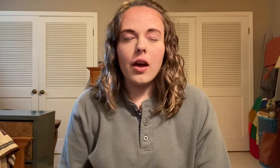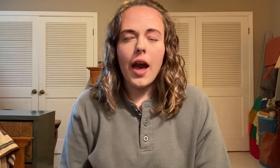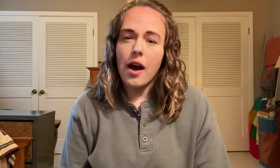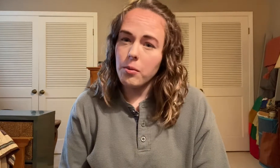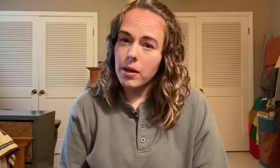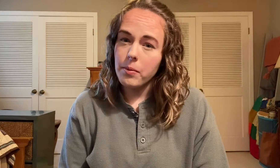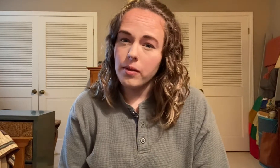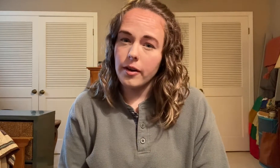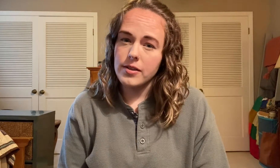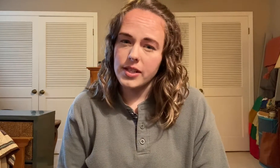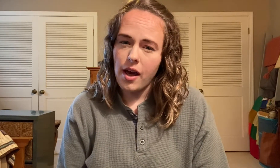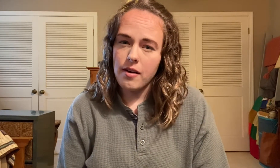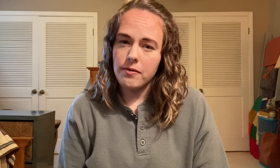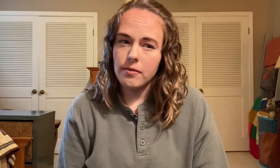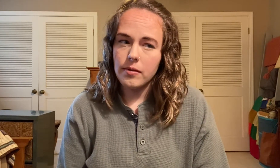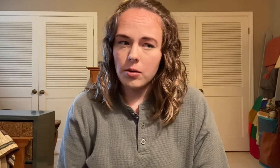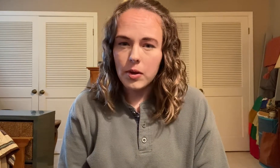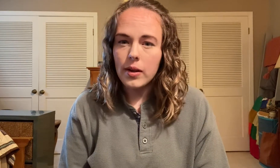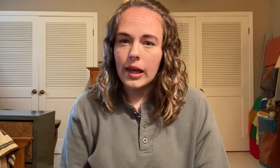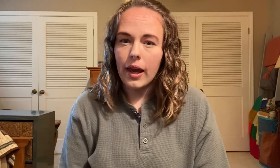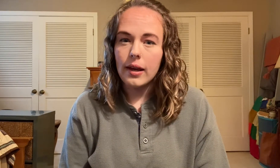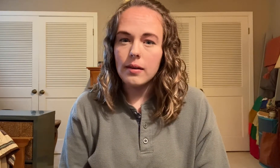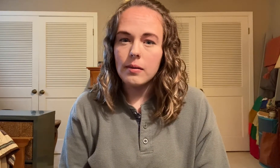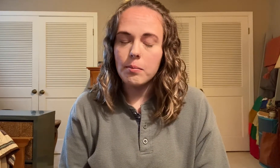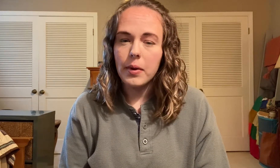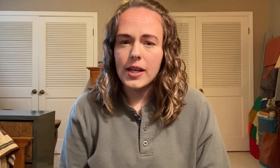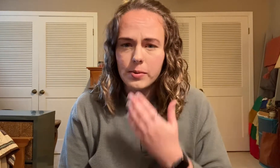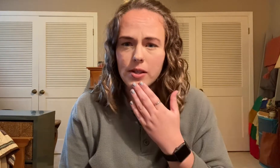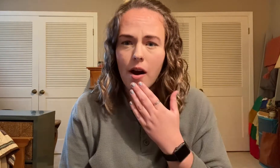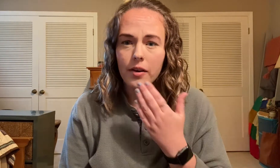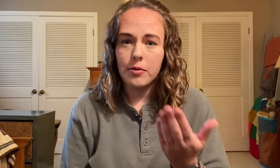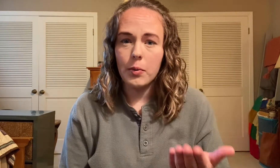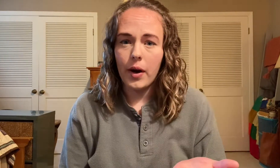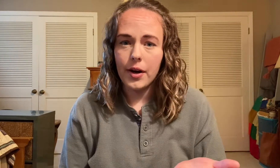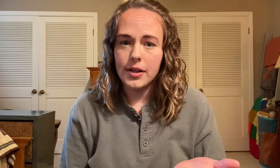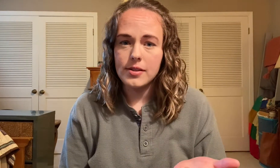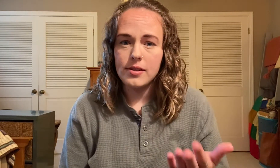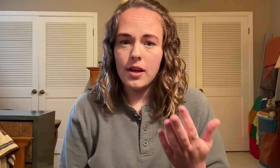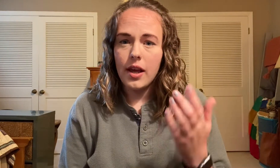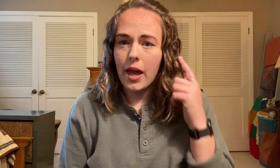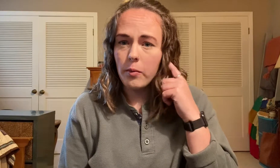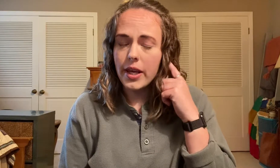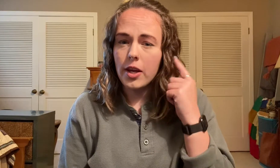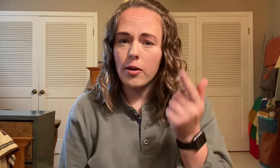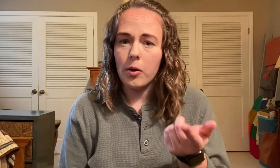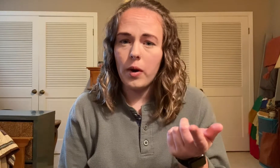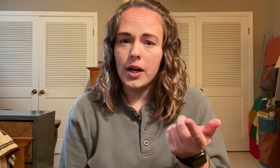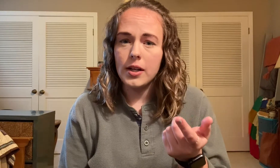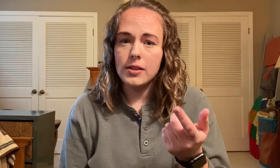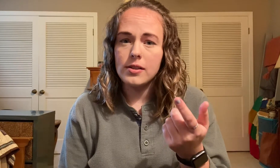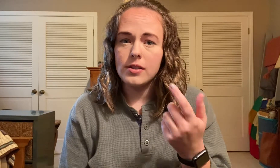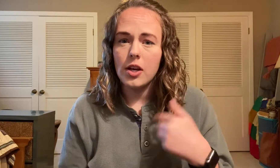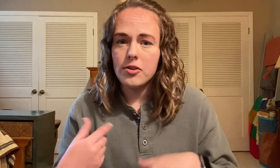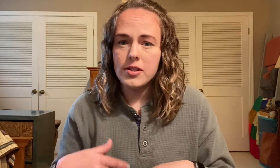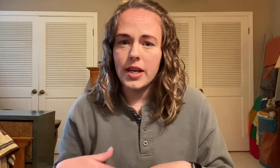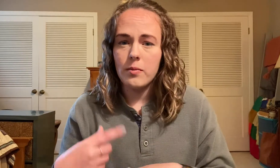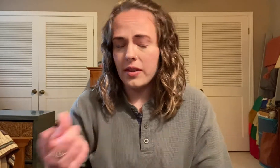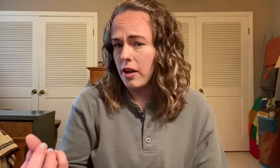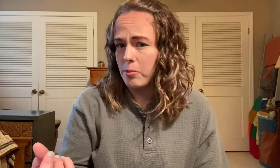how do people that are deaf communicate? Because we talk through words, and we hear our words to understand what the other